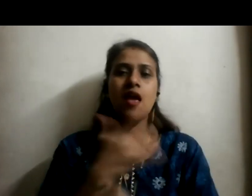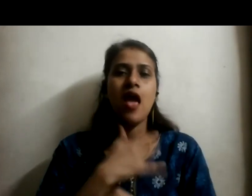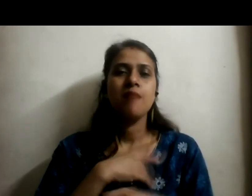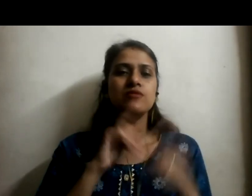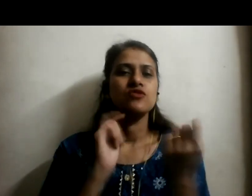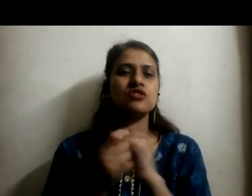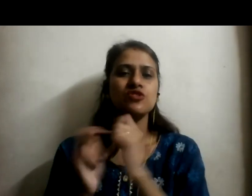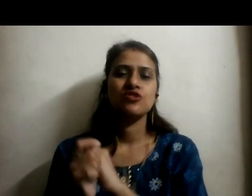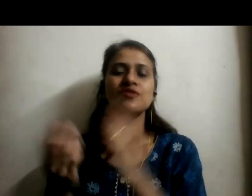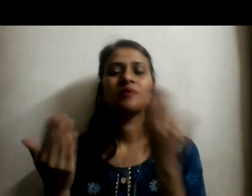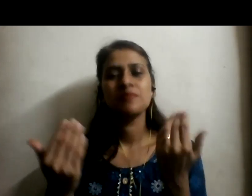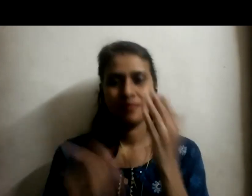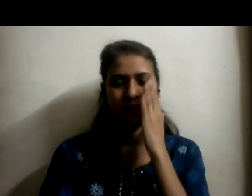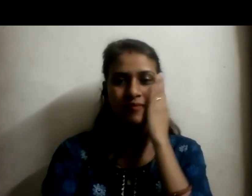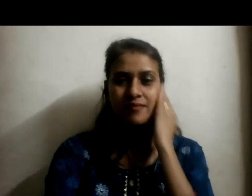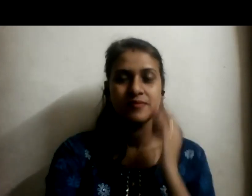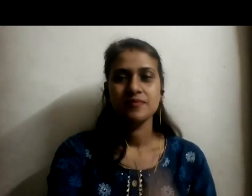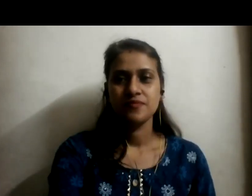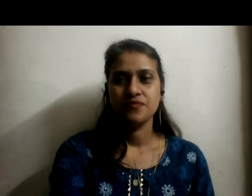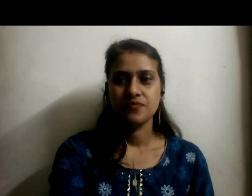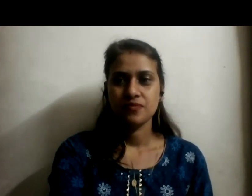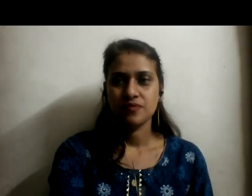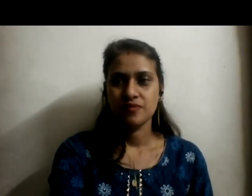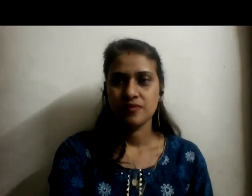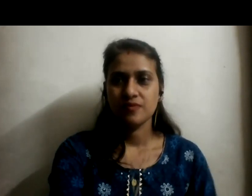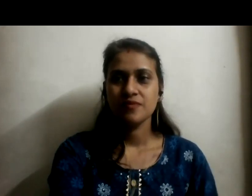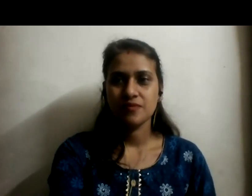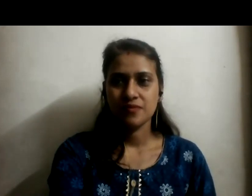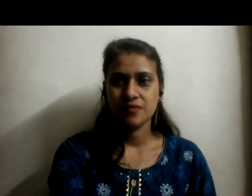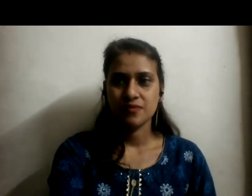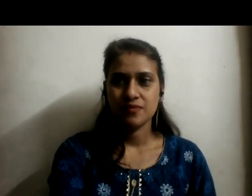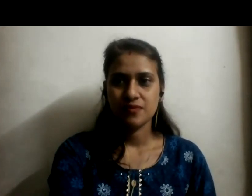using paper pens and seed